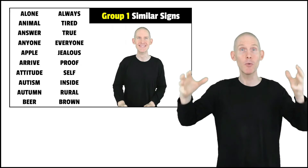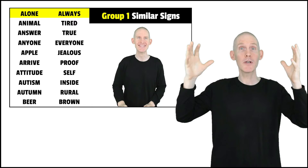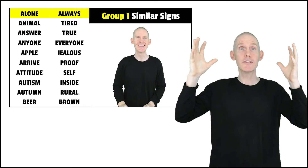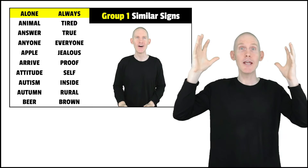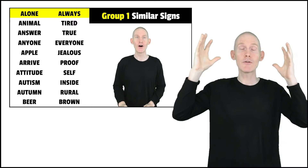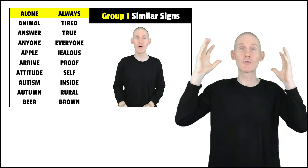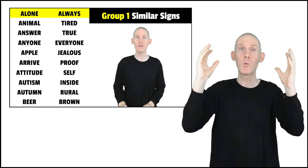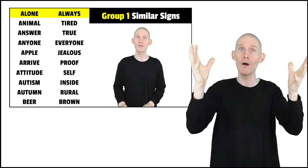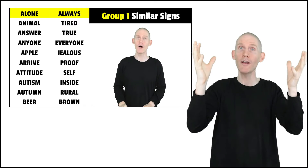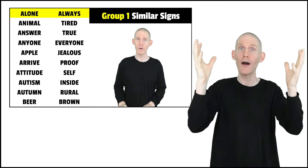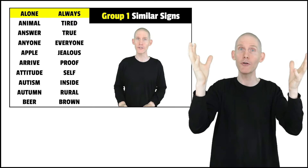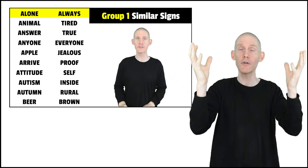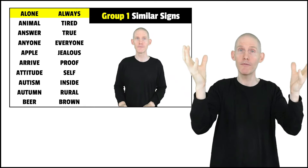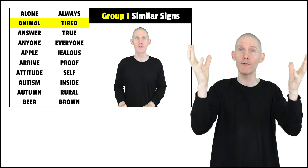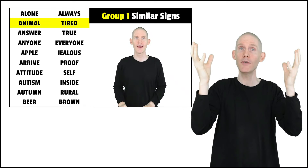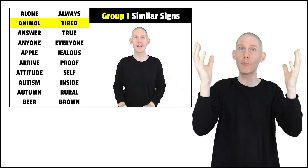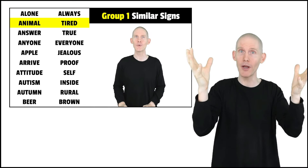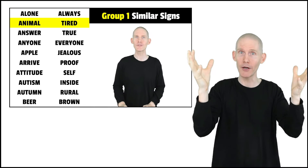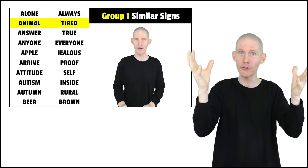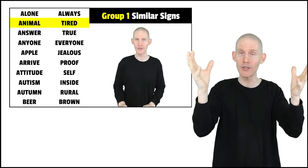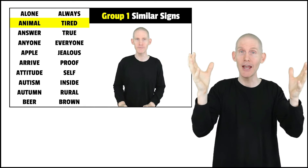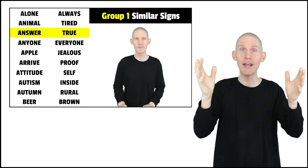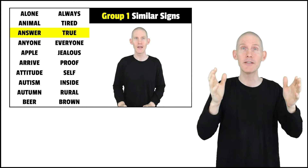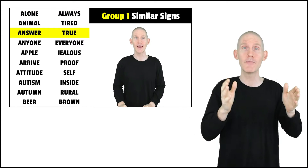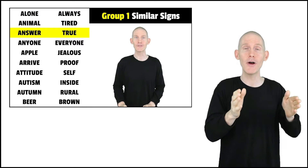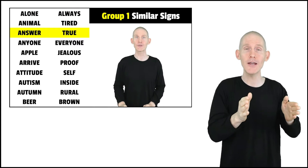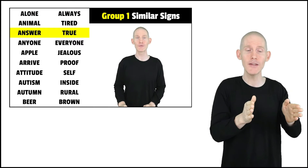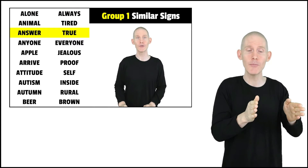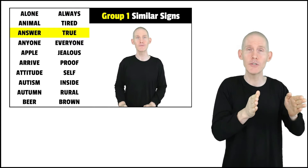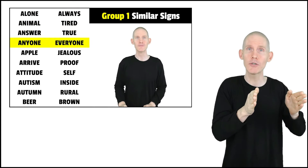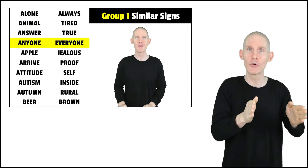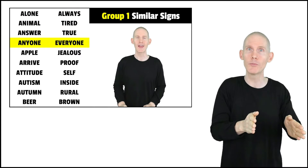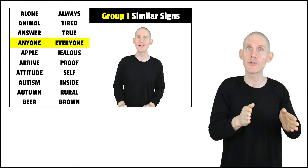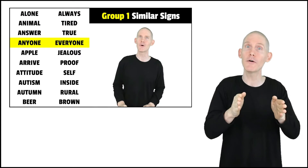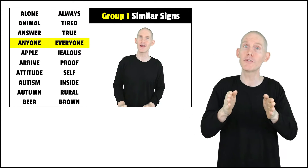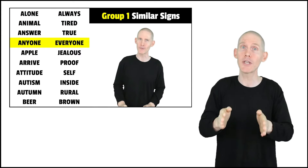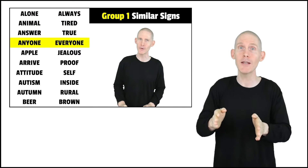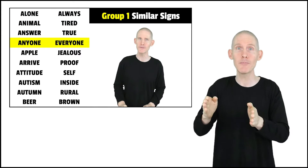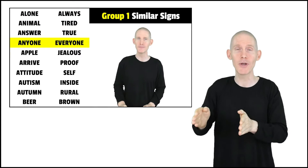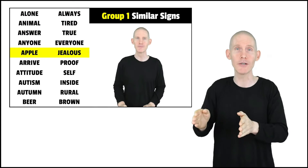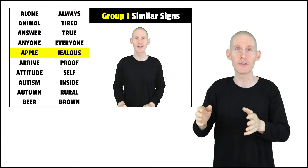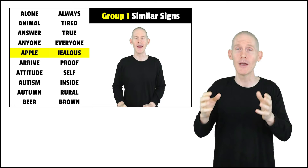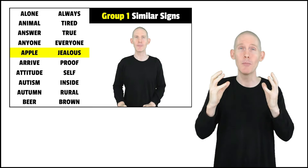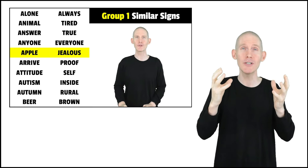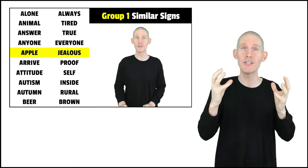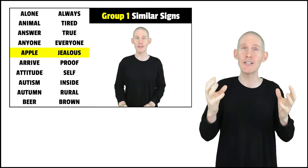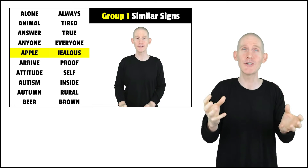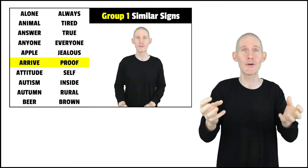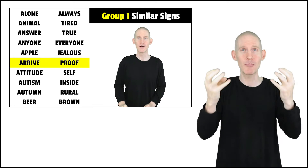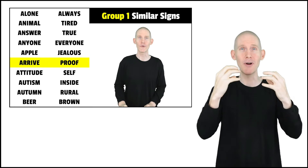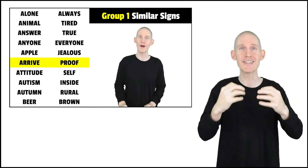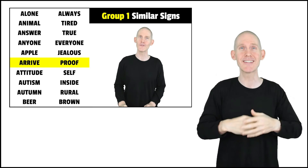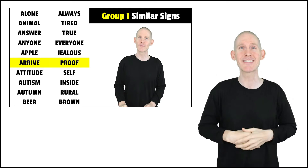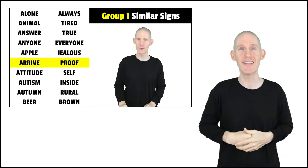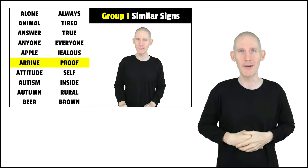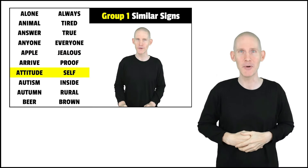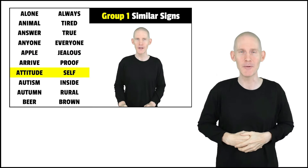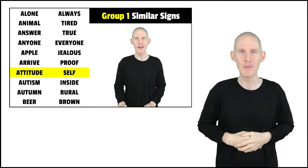going to take those 150 pairs and divide them into groups of 10 pairs. Much easier to process that way.